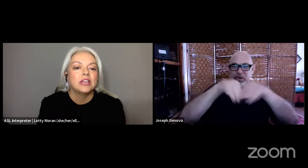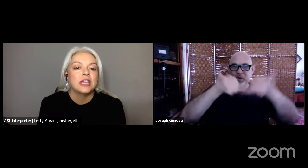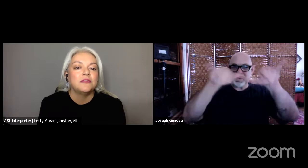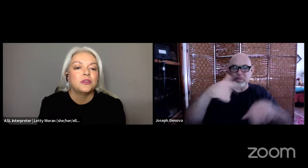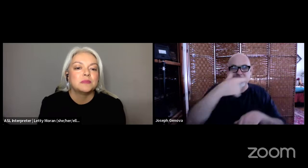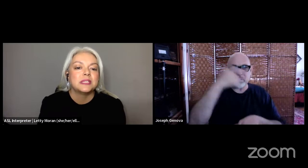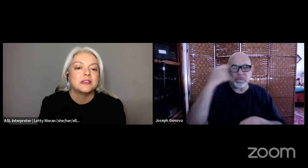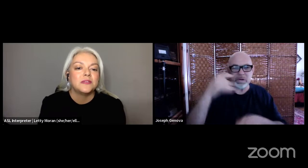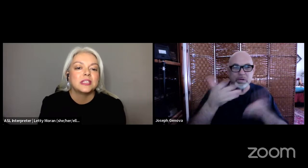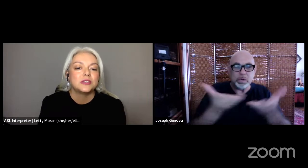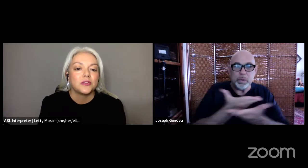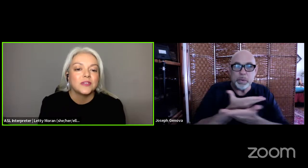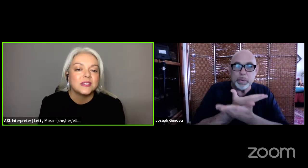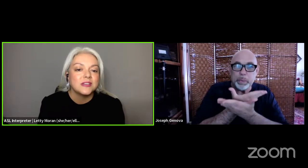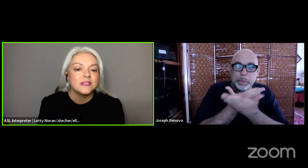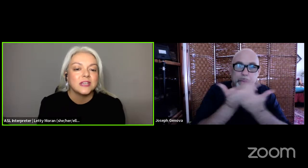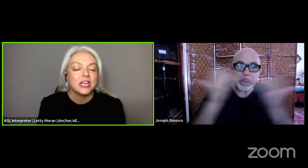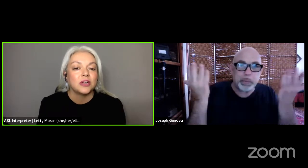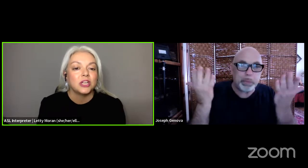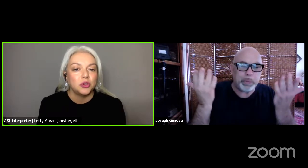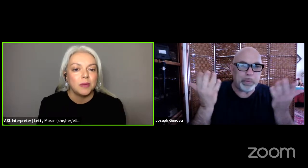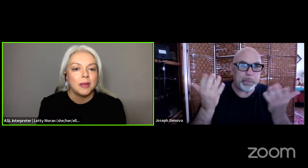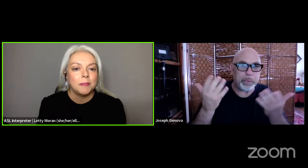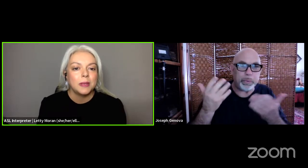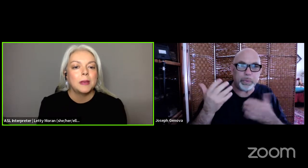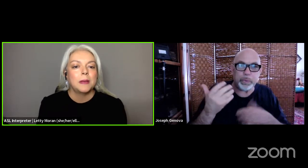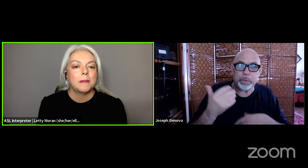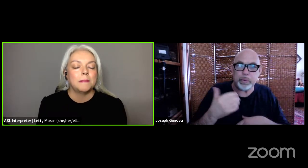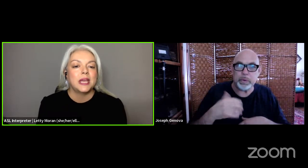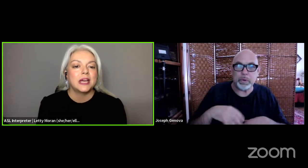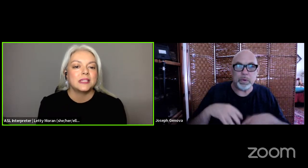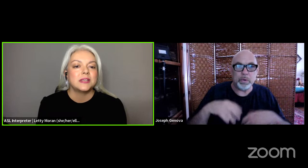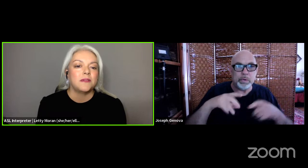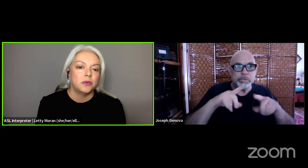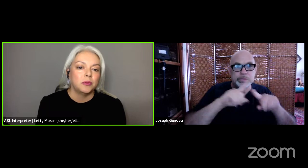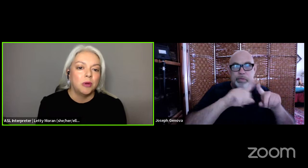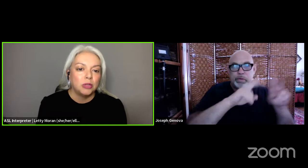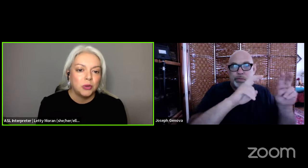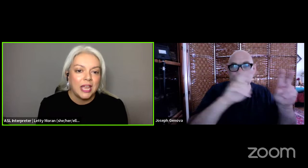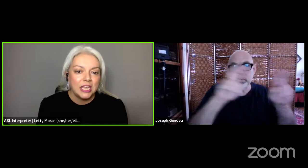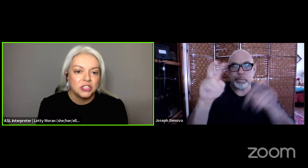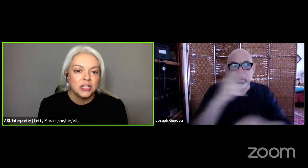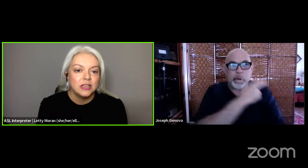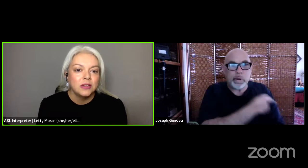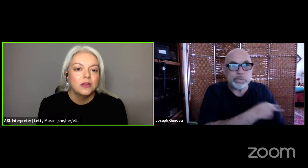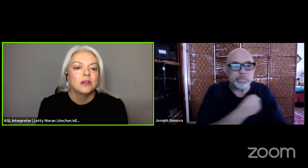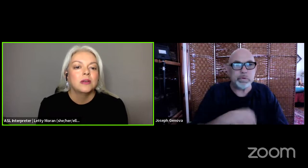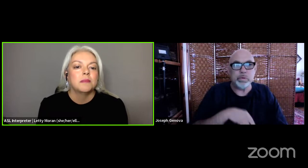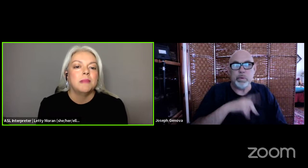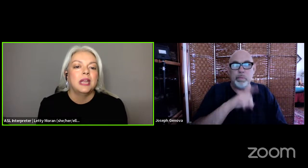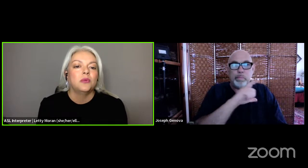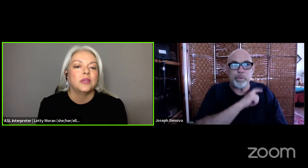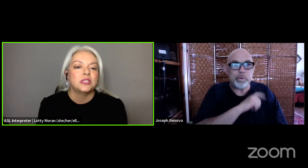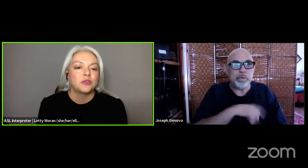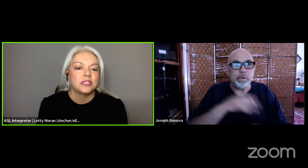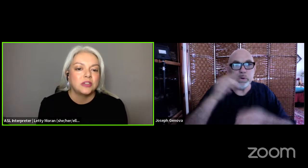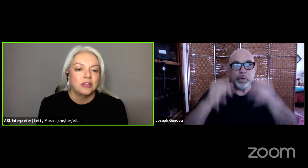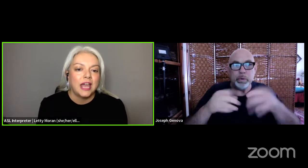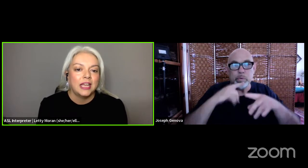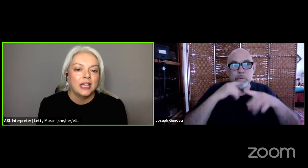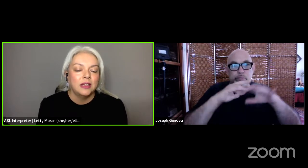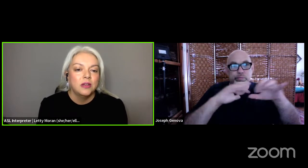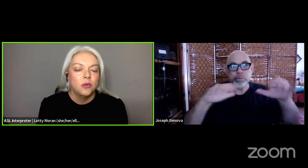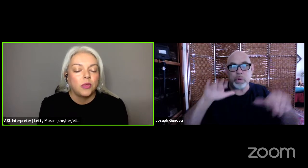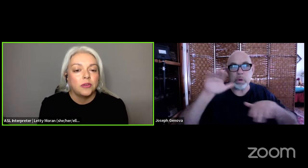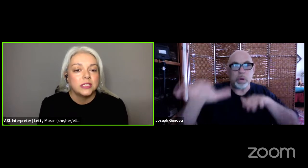We are looking for specific services here in Yuma. Because of the remote location, many resources